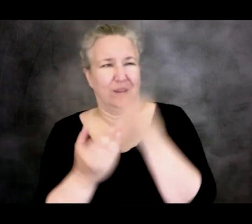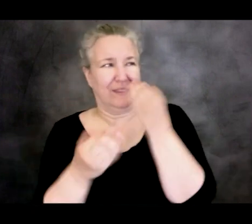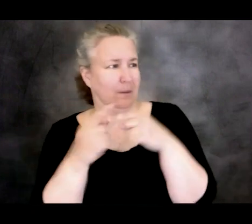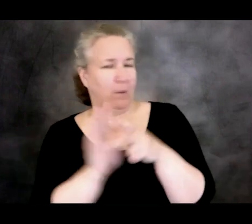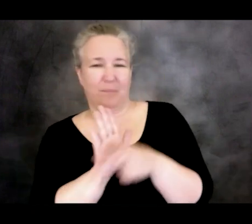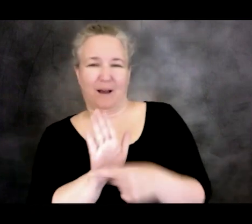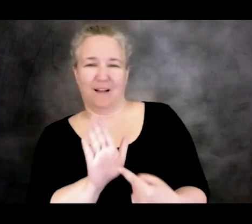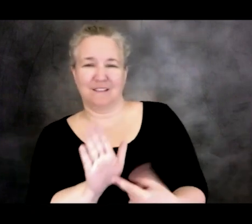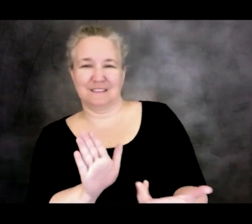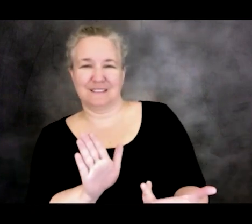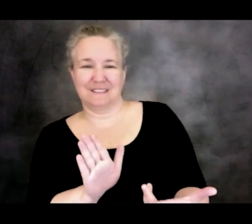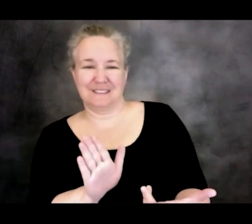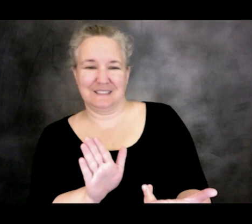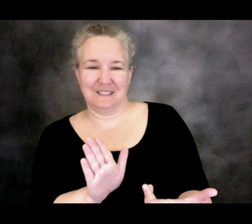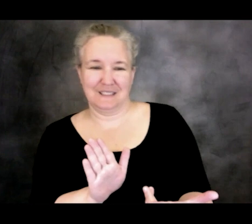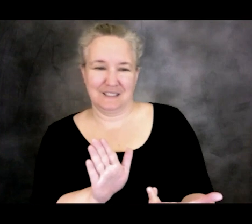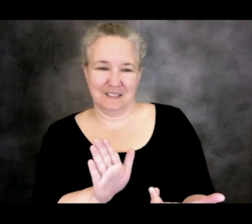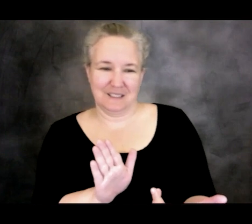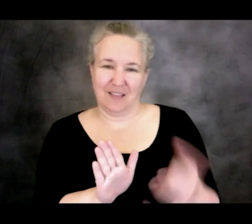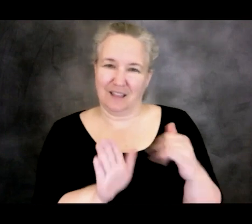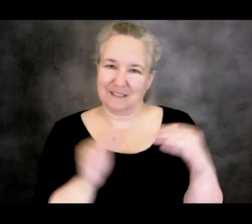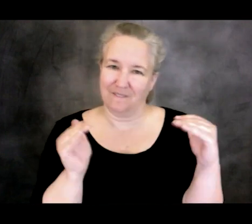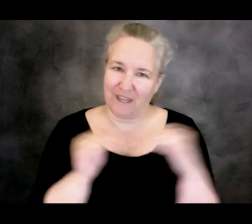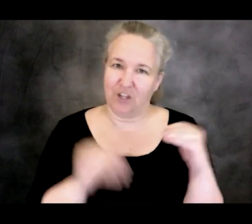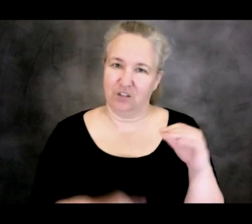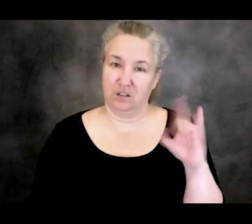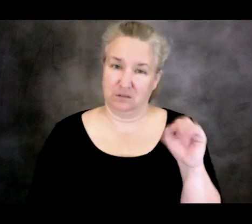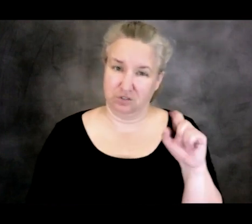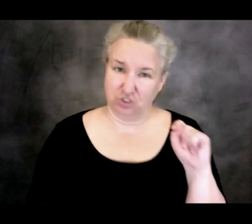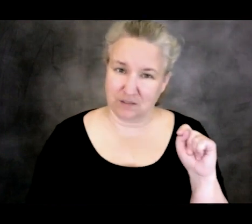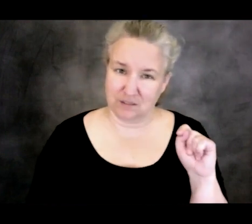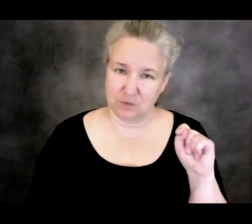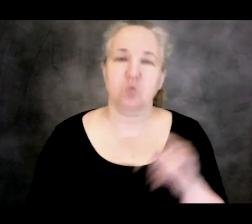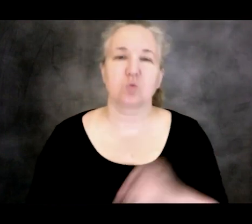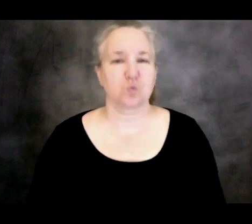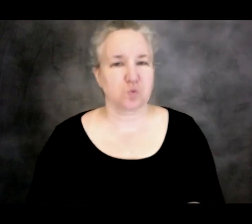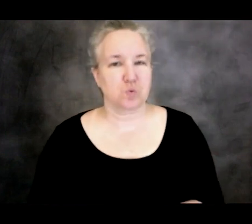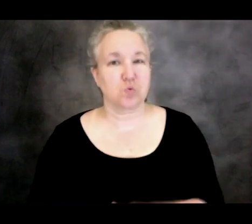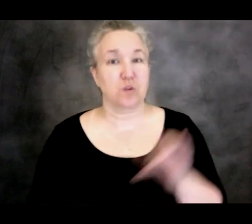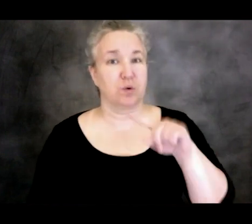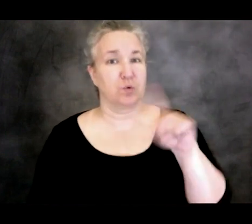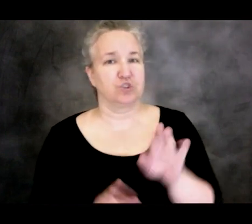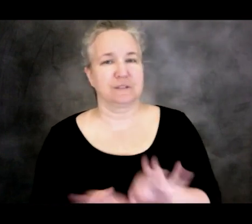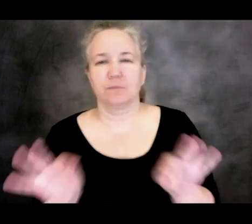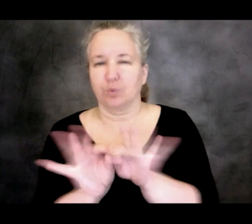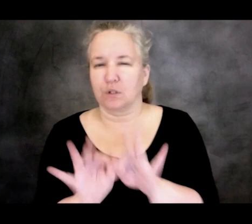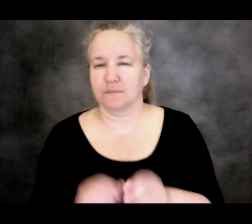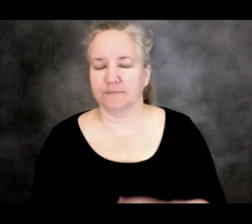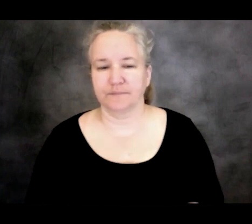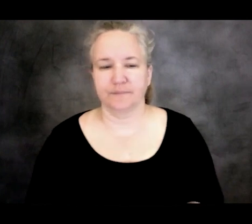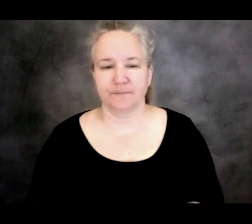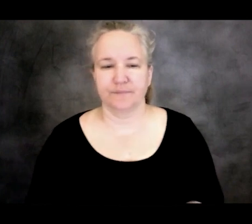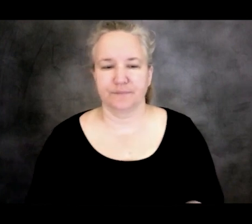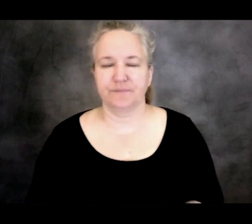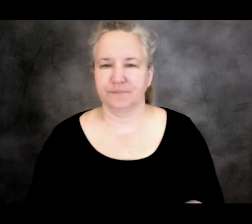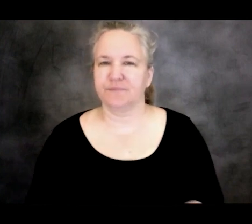policy that is fair and just is a very important question, and a question I think that we